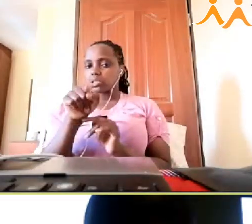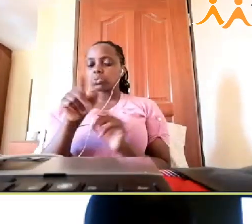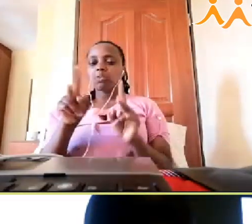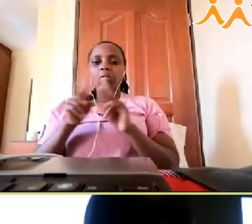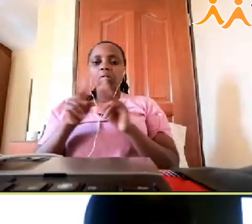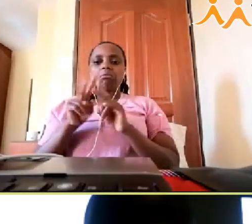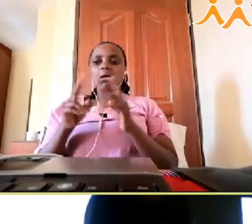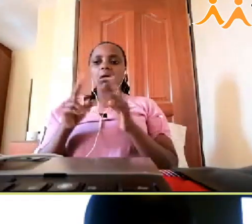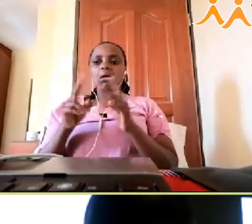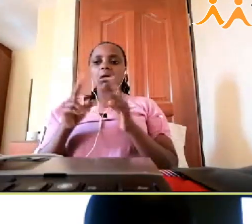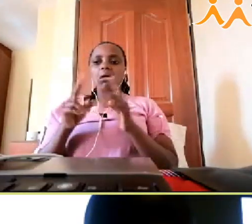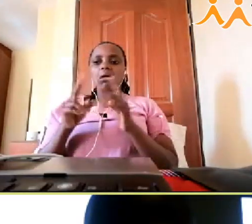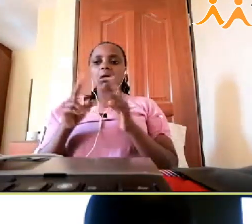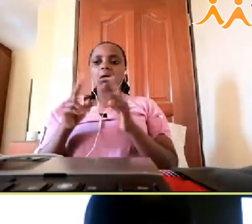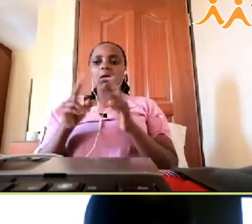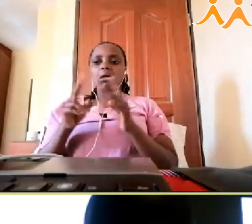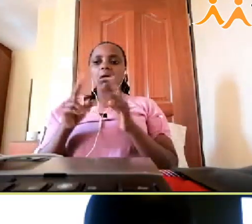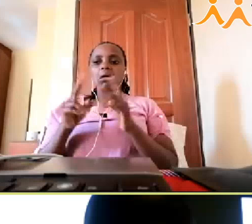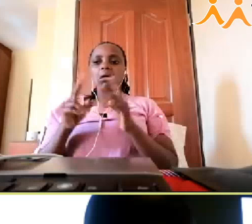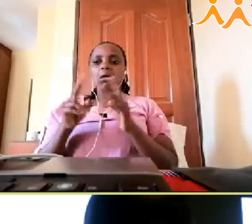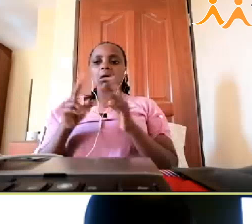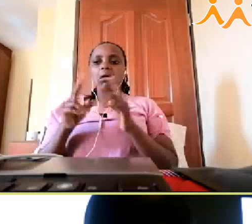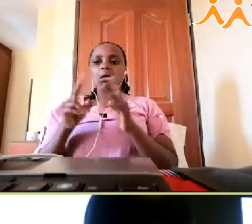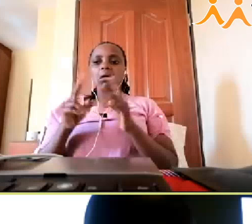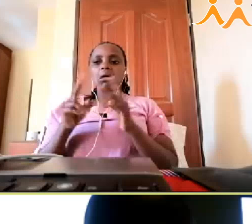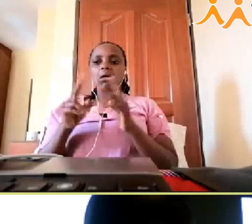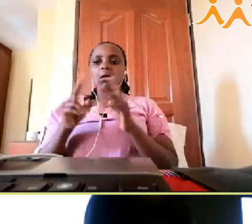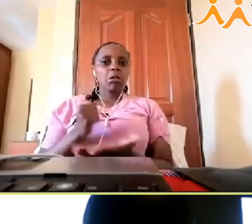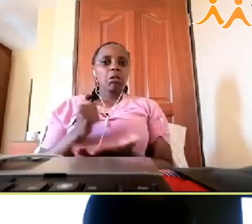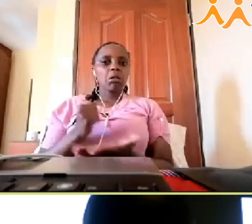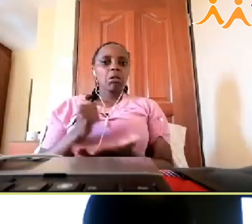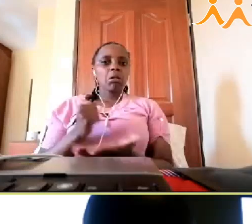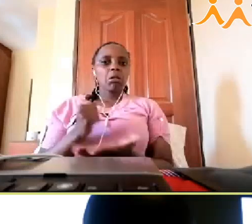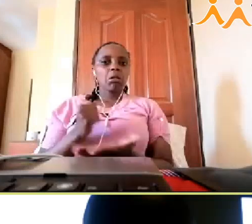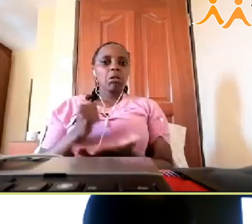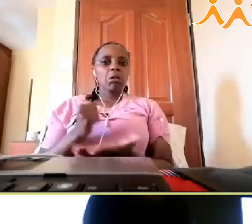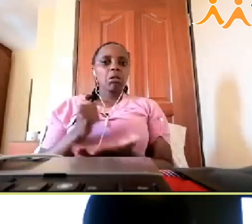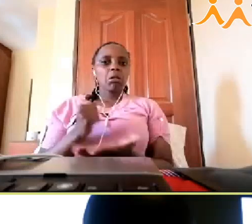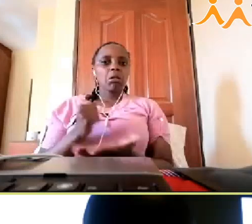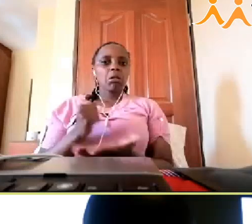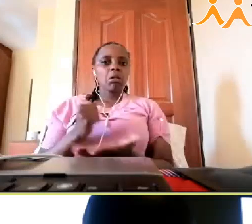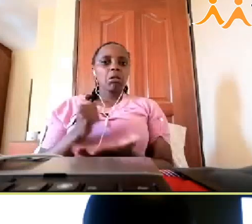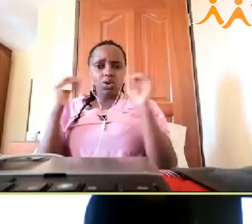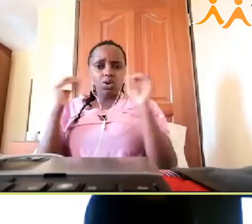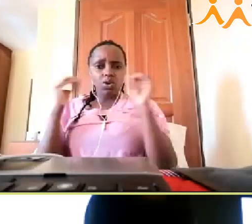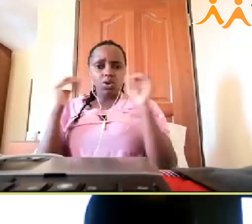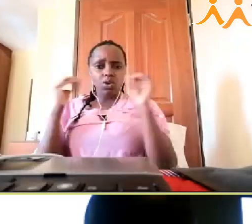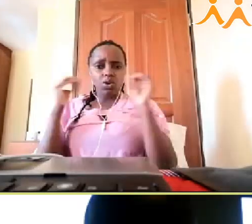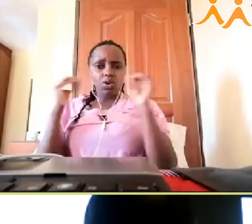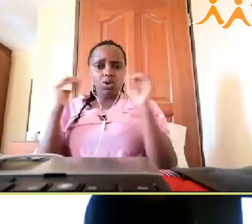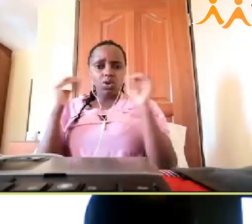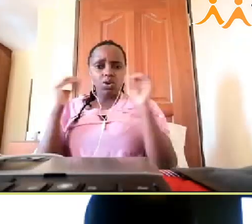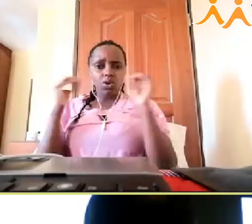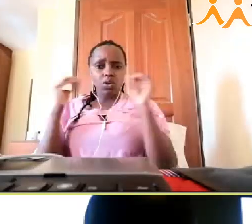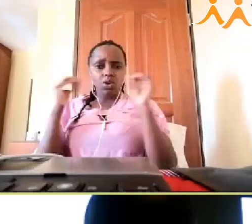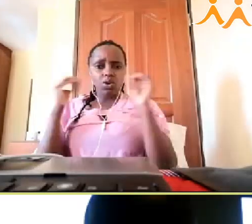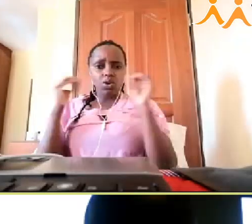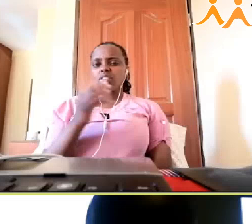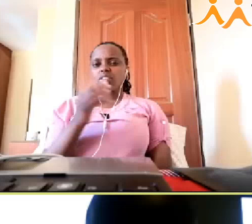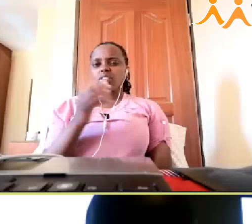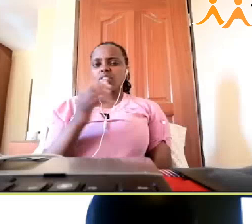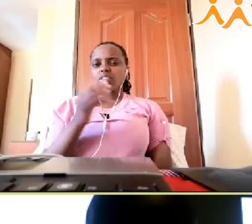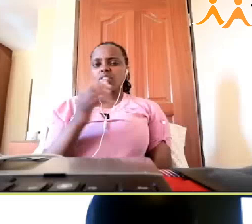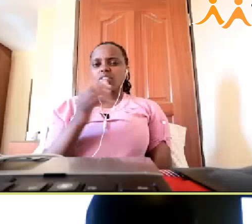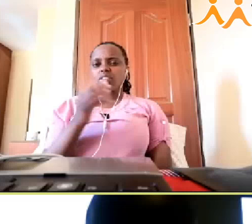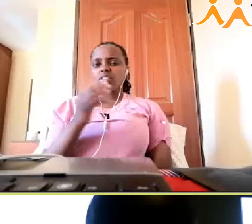And it was a very eye-opening exercise for most of the civil society organizations. CRINSA was there and SABST